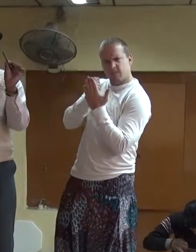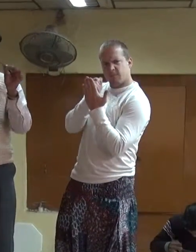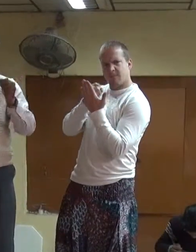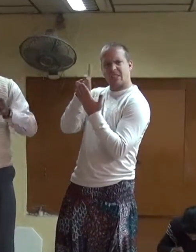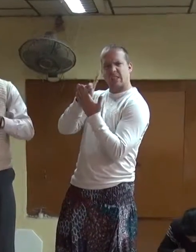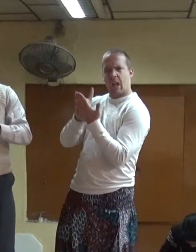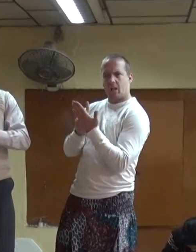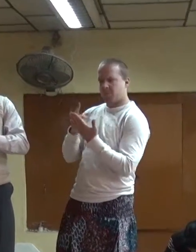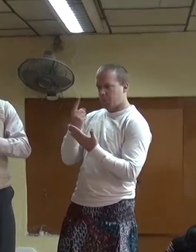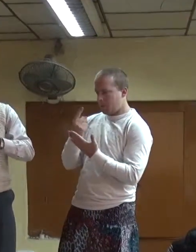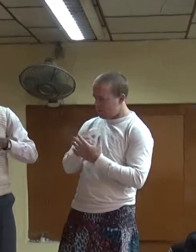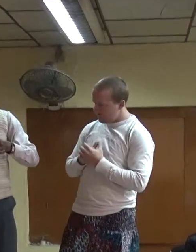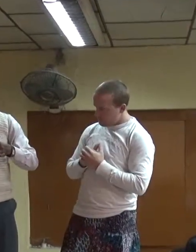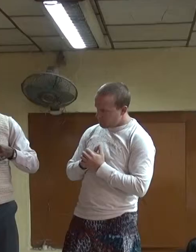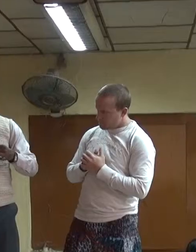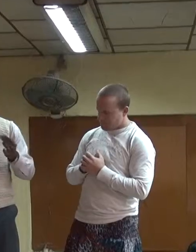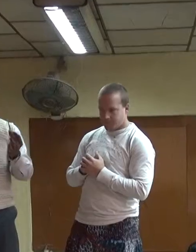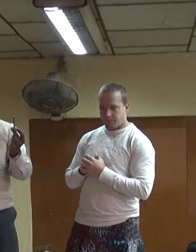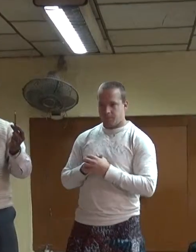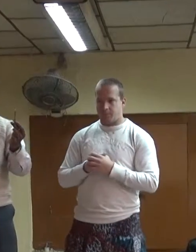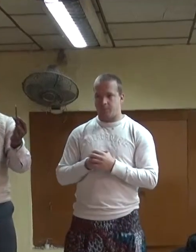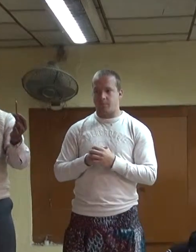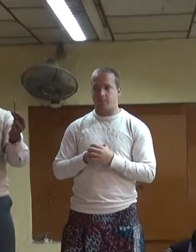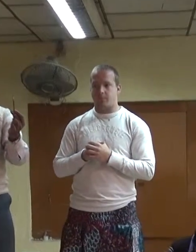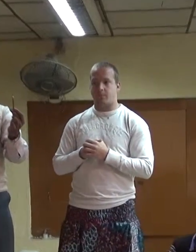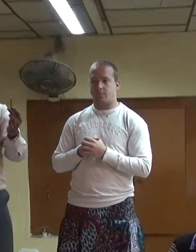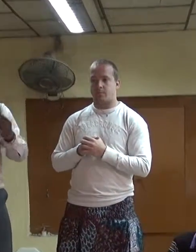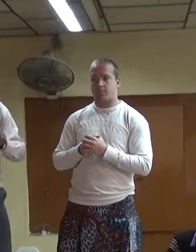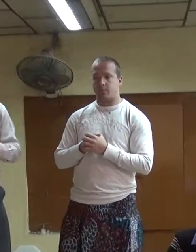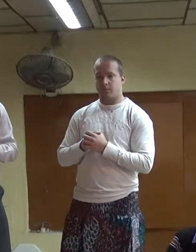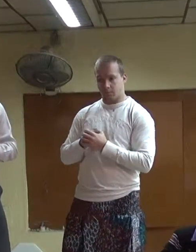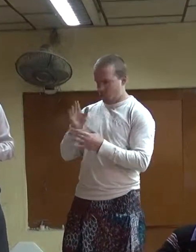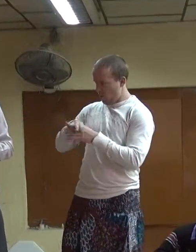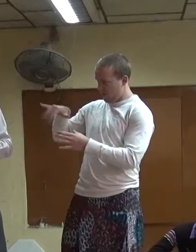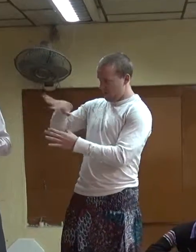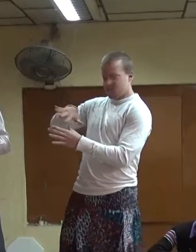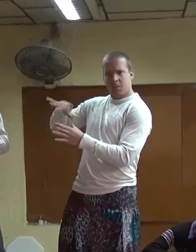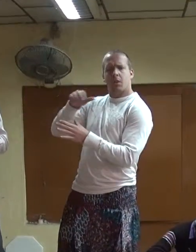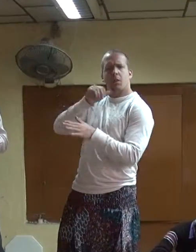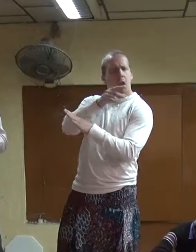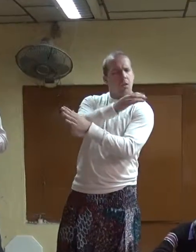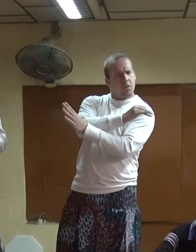Sometimes they can draw the design by circle with this sharp needle.